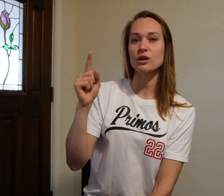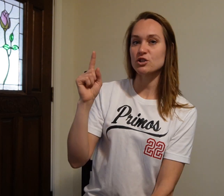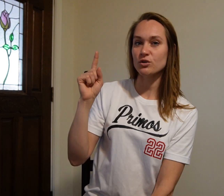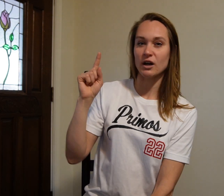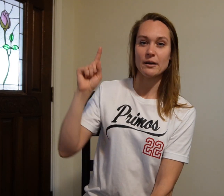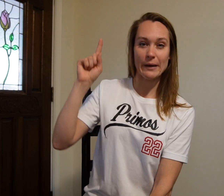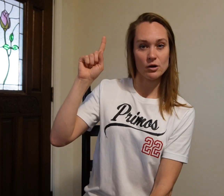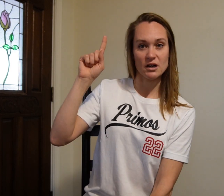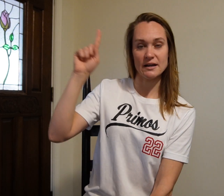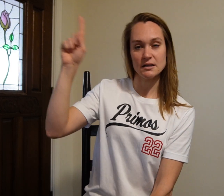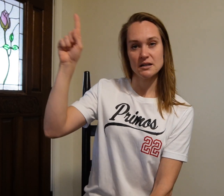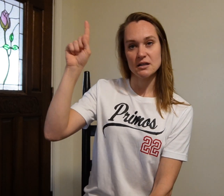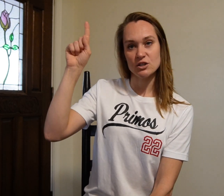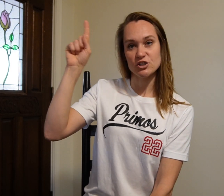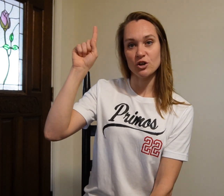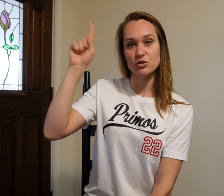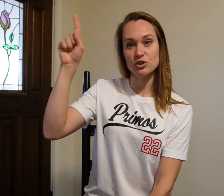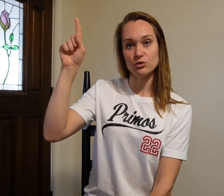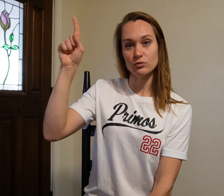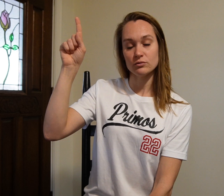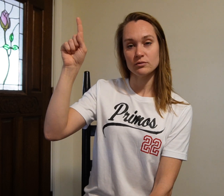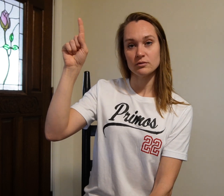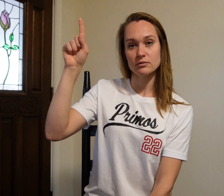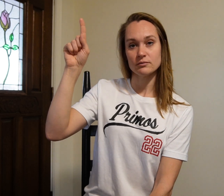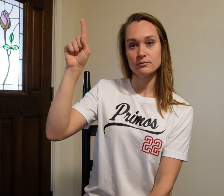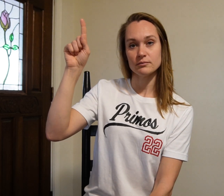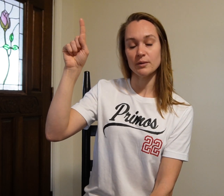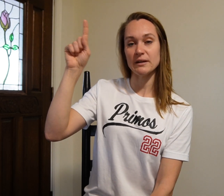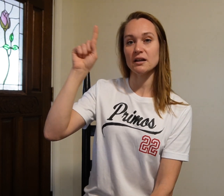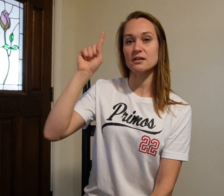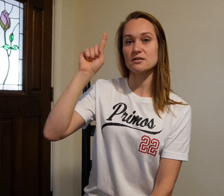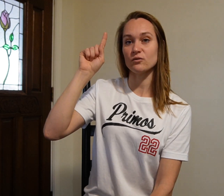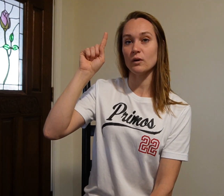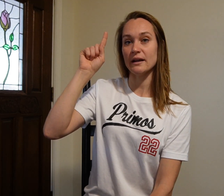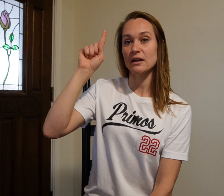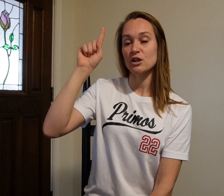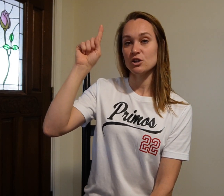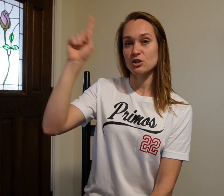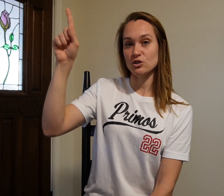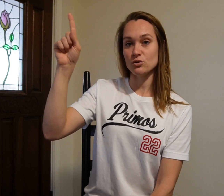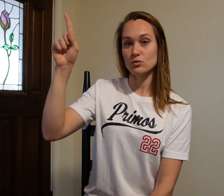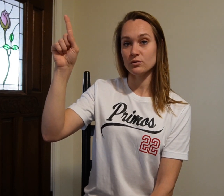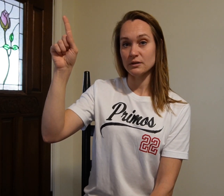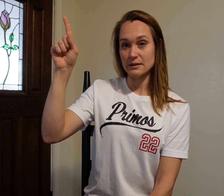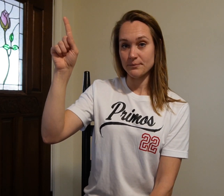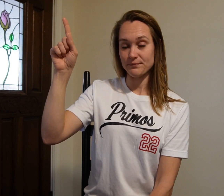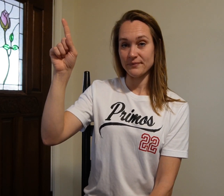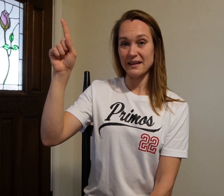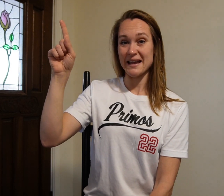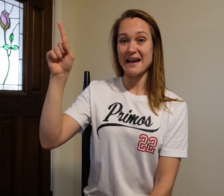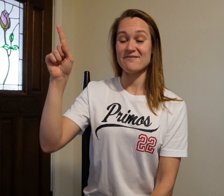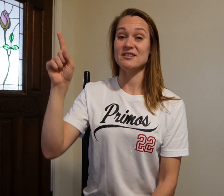to God about God. So you. But because of what you have